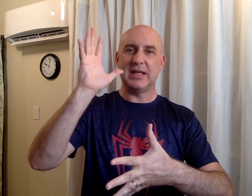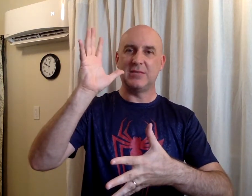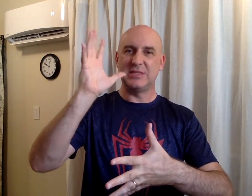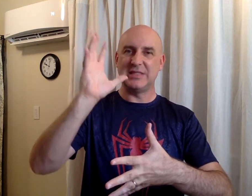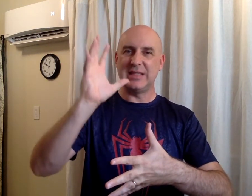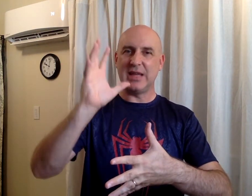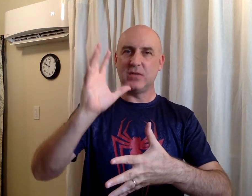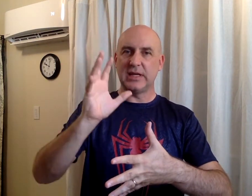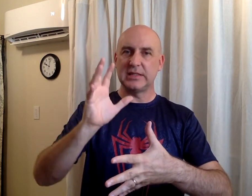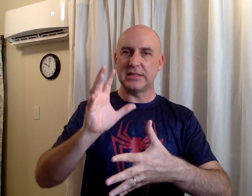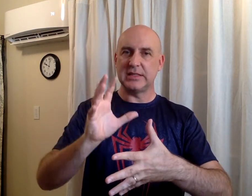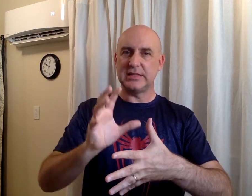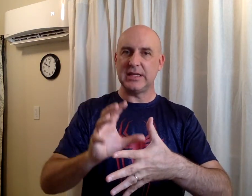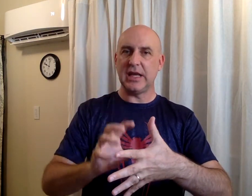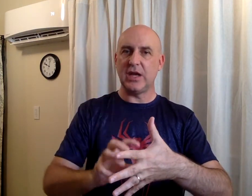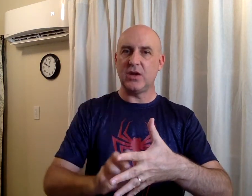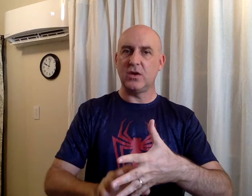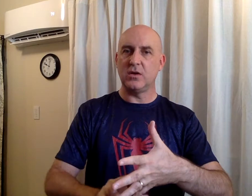comes down like it's going to tear